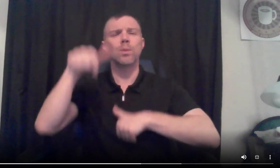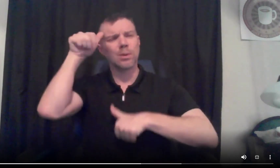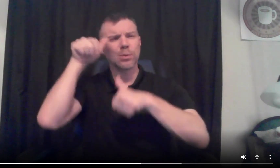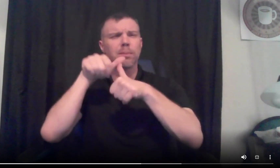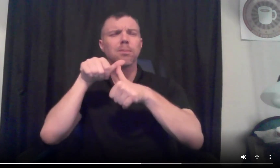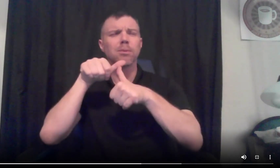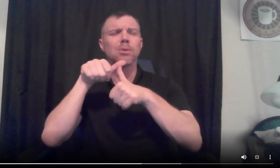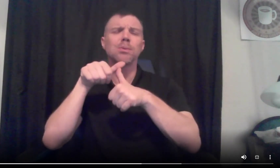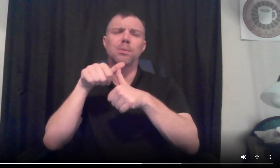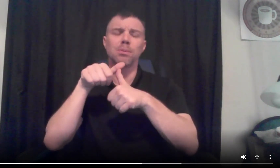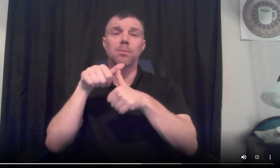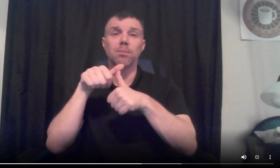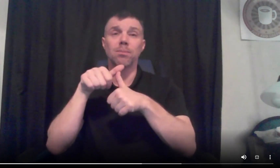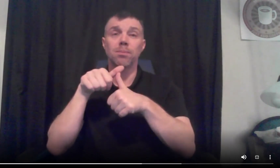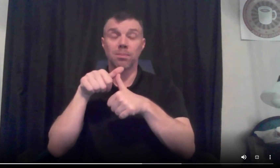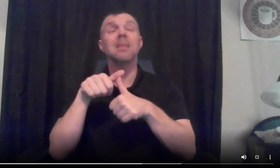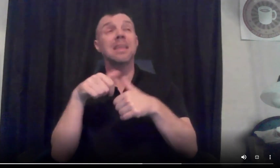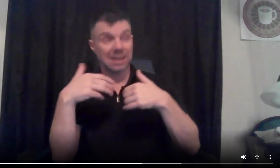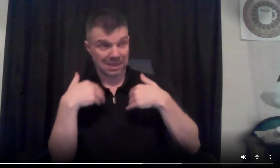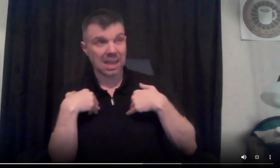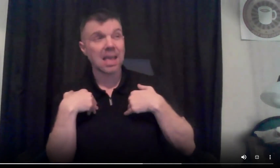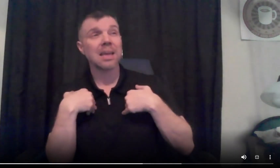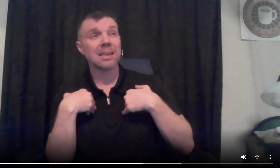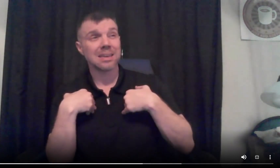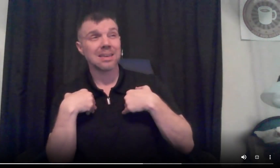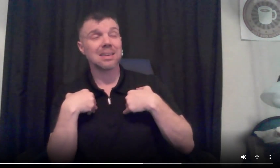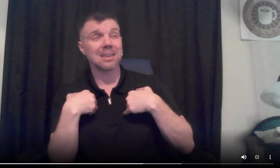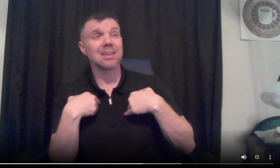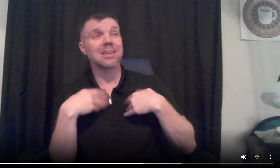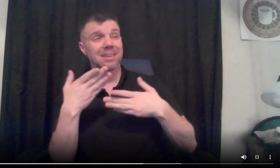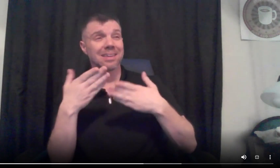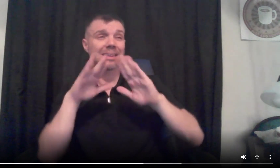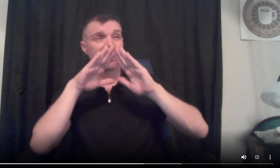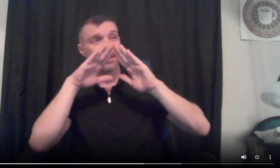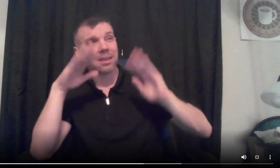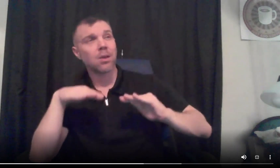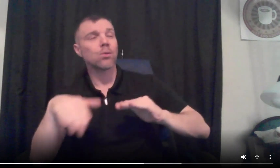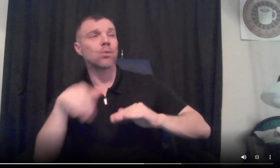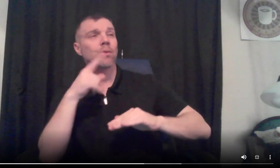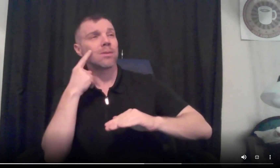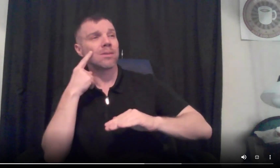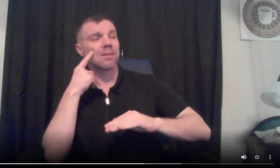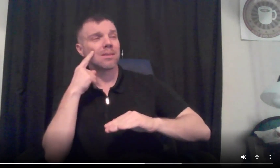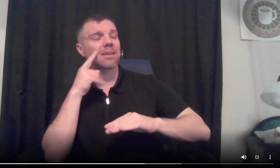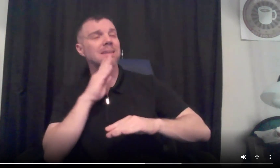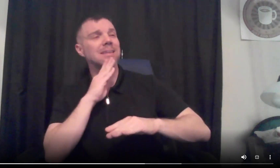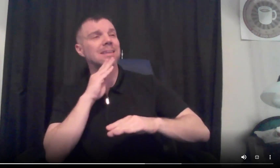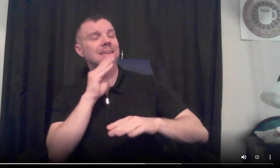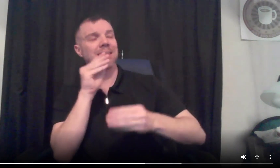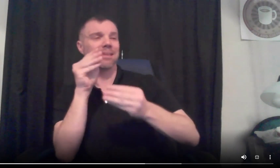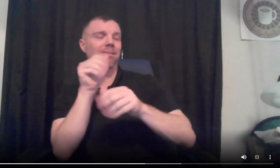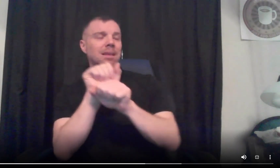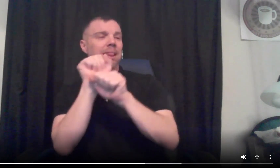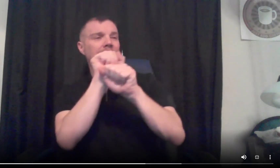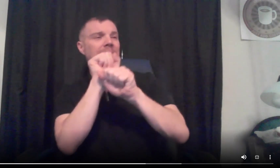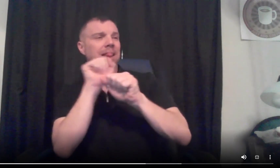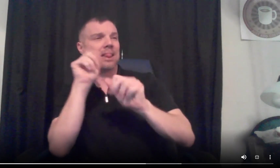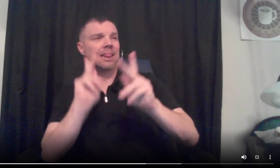So the plantations, let me see if you remember. They had a type of a